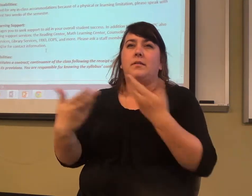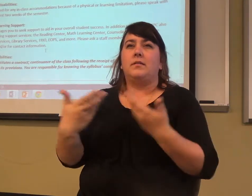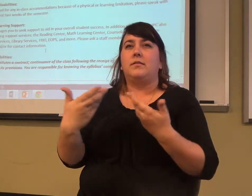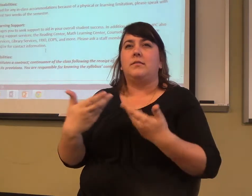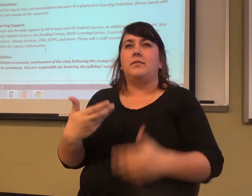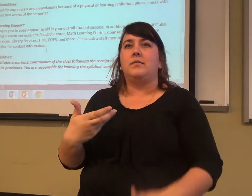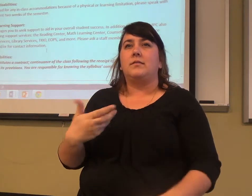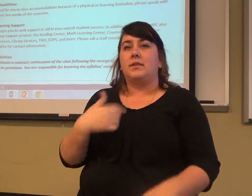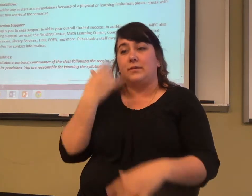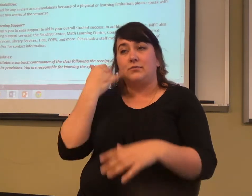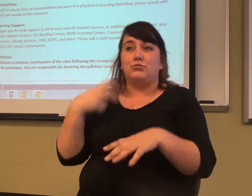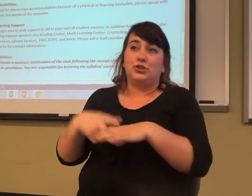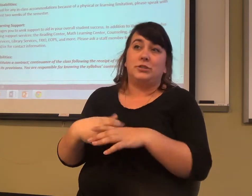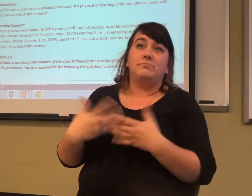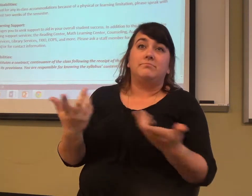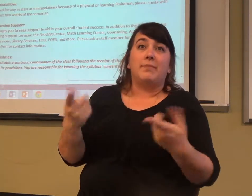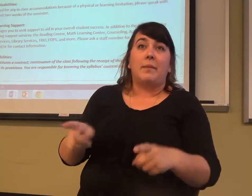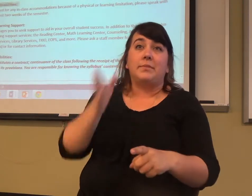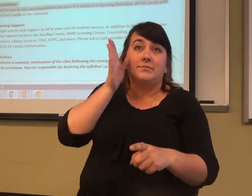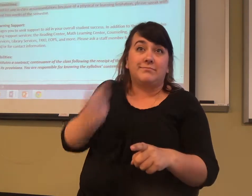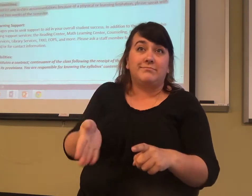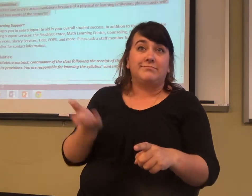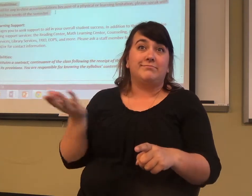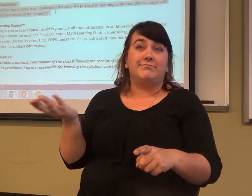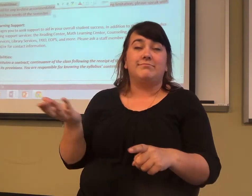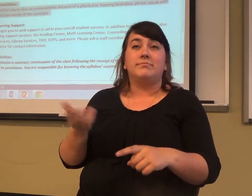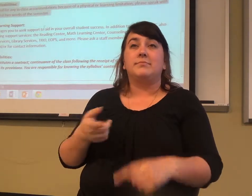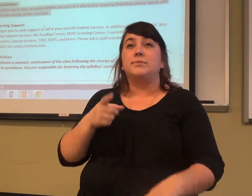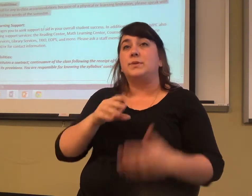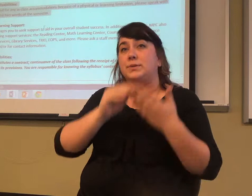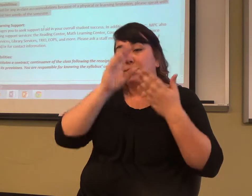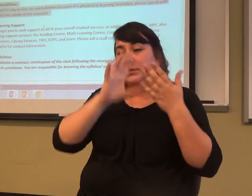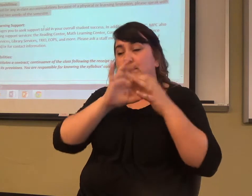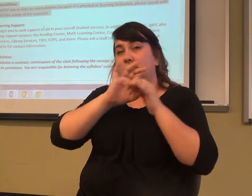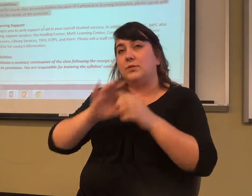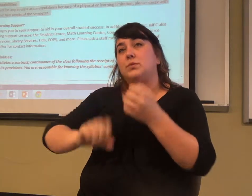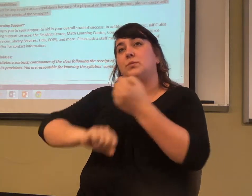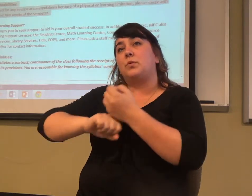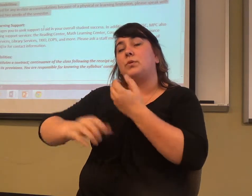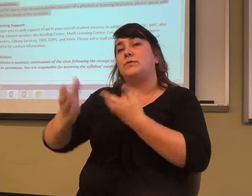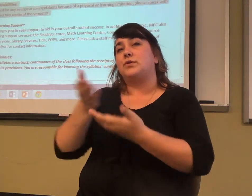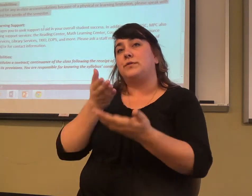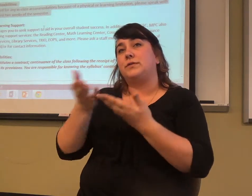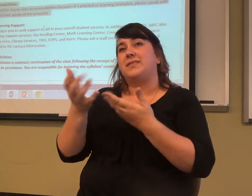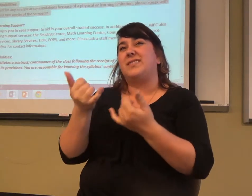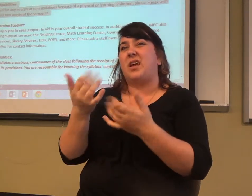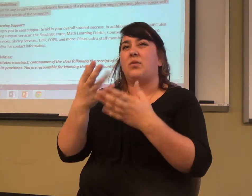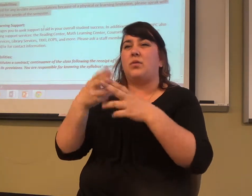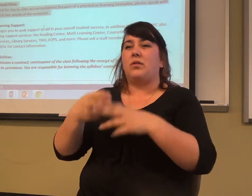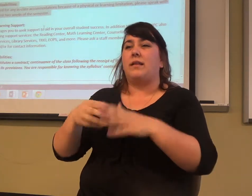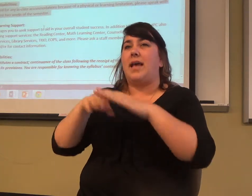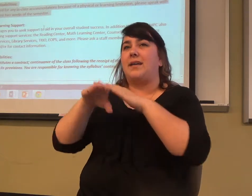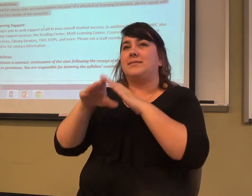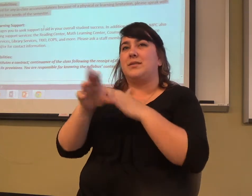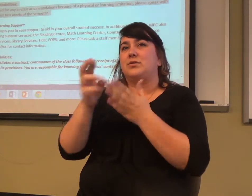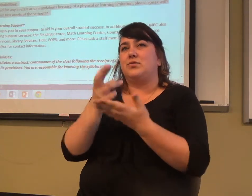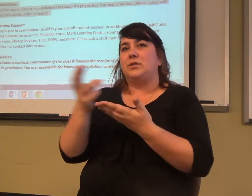cheater. If you are a student affiliated with Supportive Services, now called the Access Resource Center, please let me know if there are